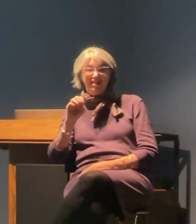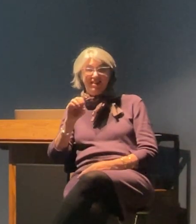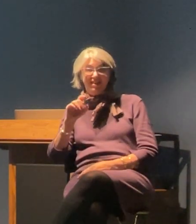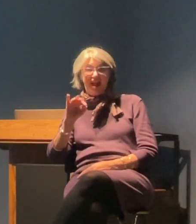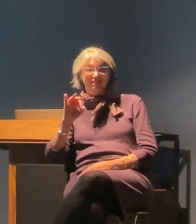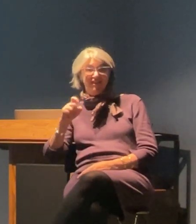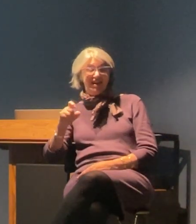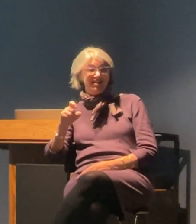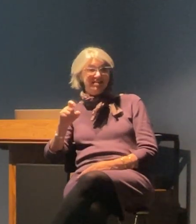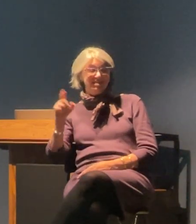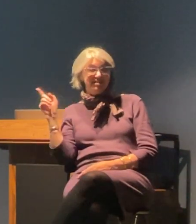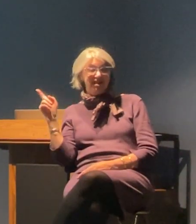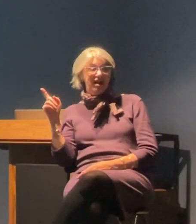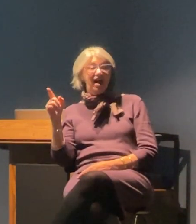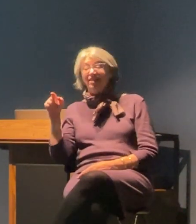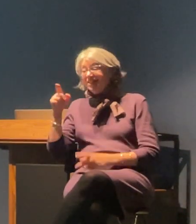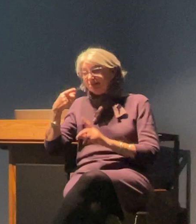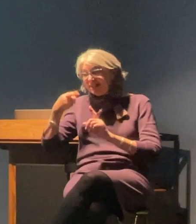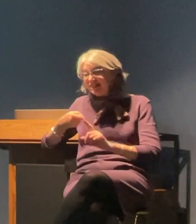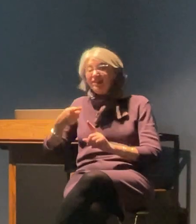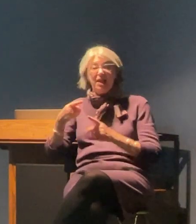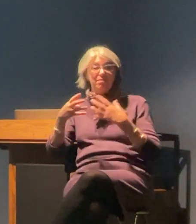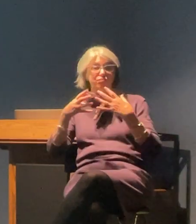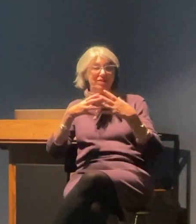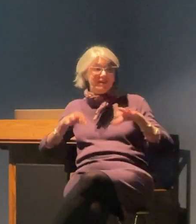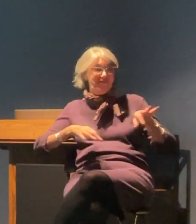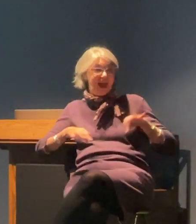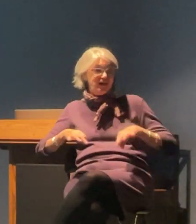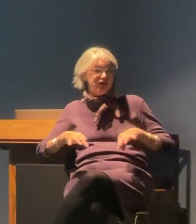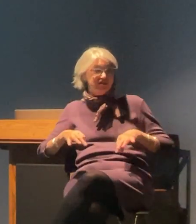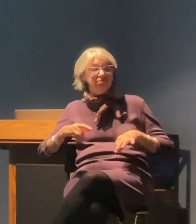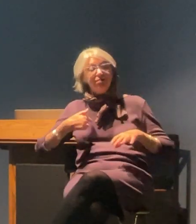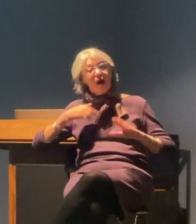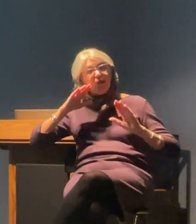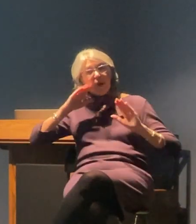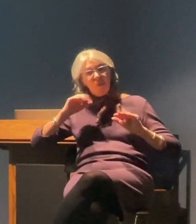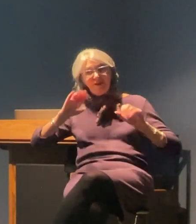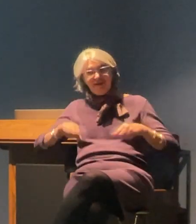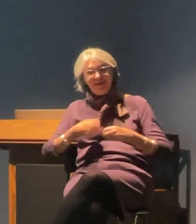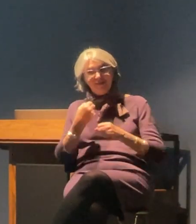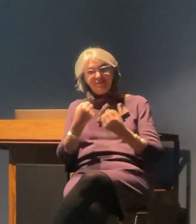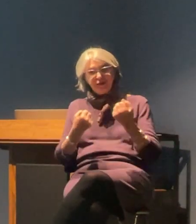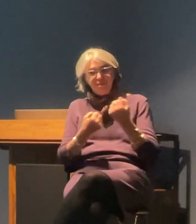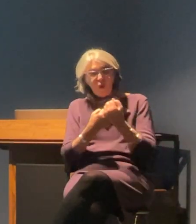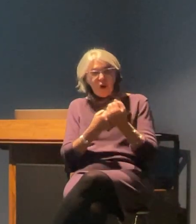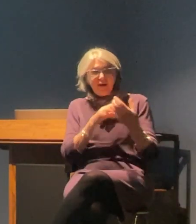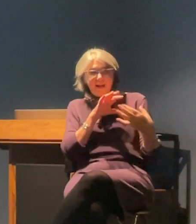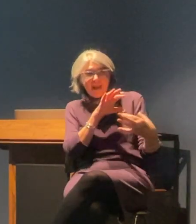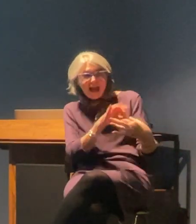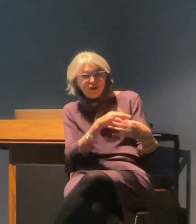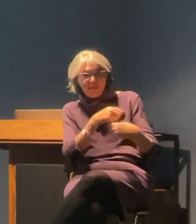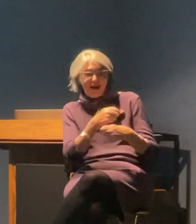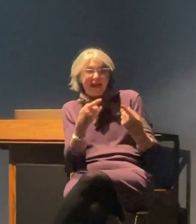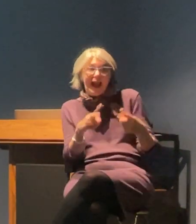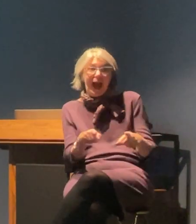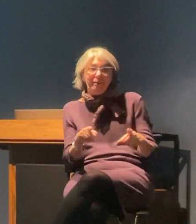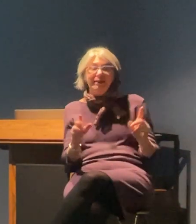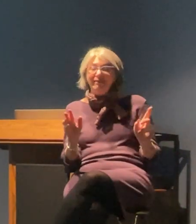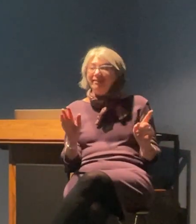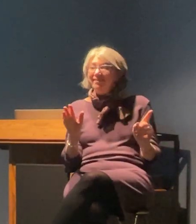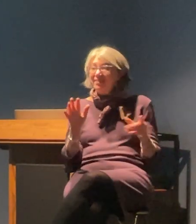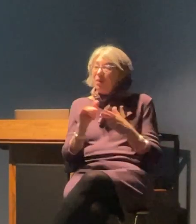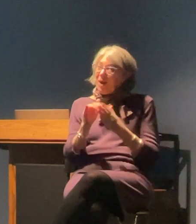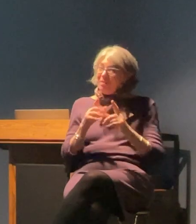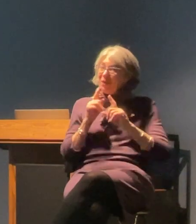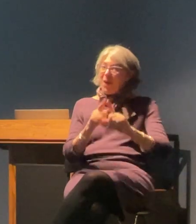street fashion and ghetto prison fashion. So yeah, I'm hoping we can get the support of connections to make that happen. It's one of